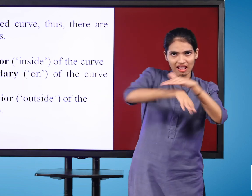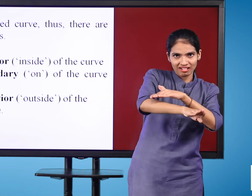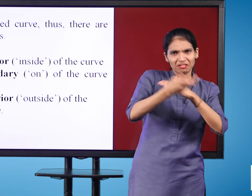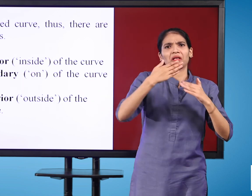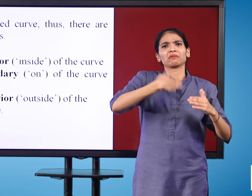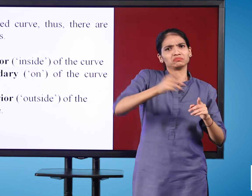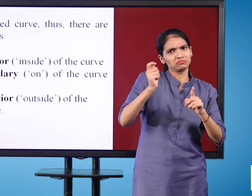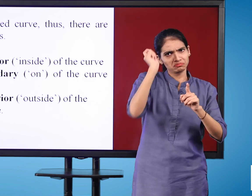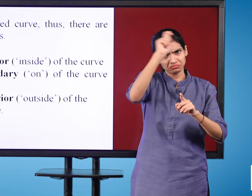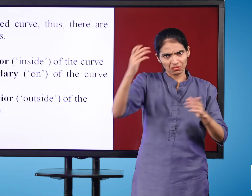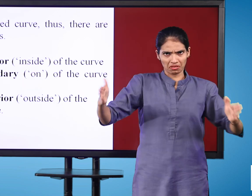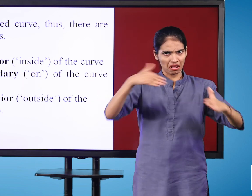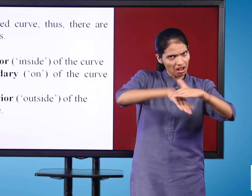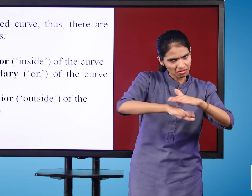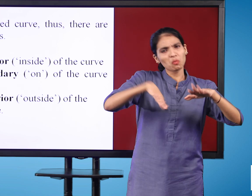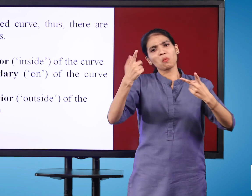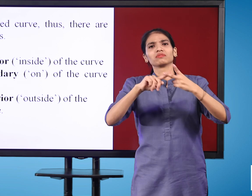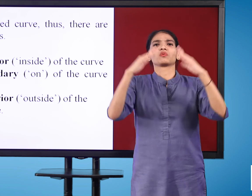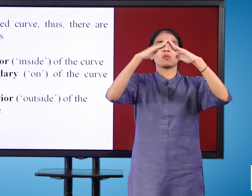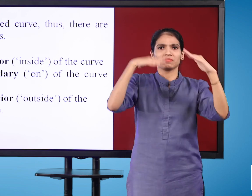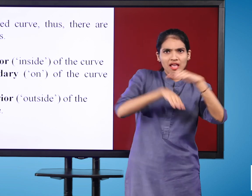Interior, that is, inside of the curve.